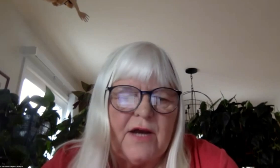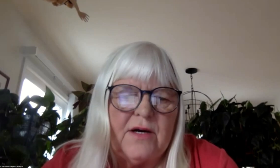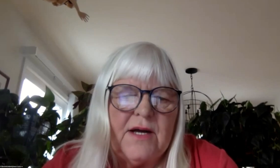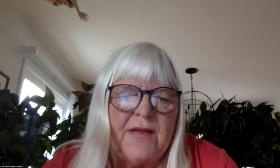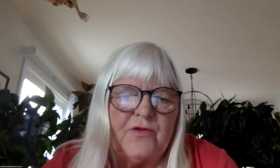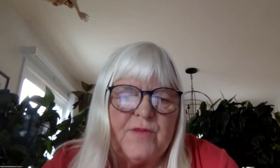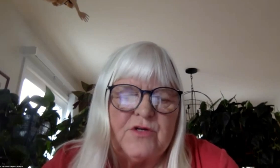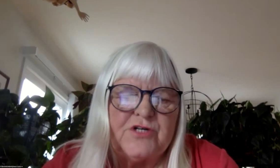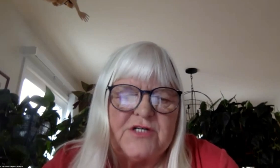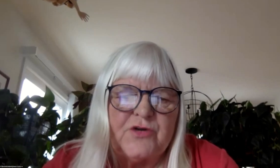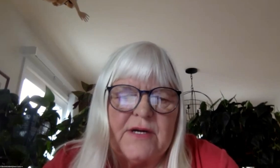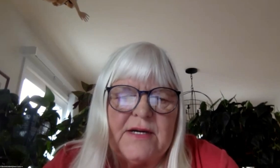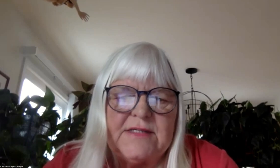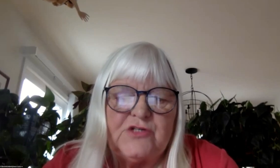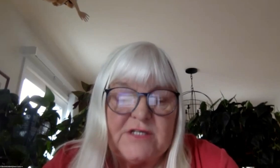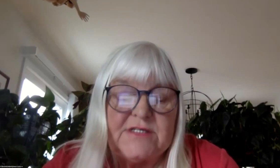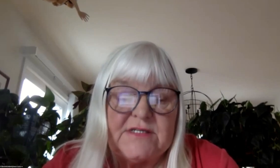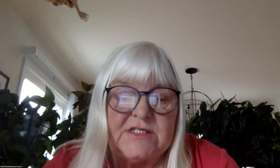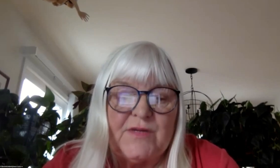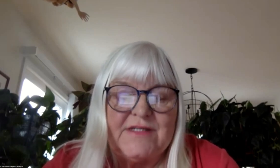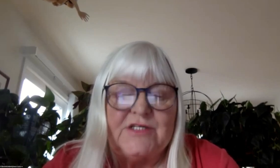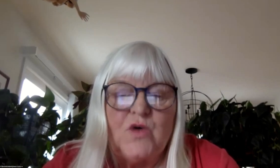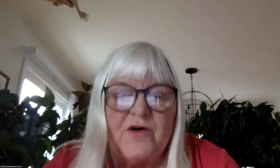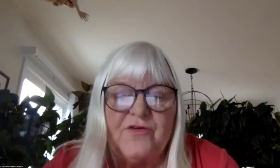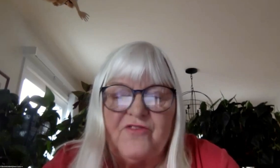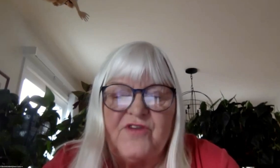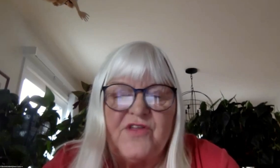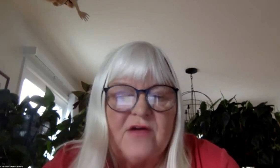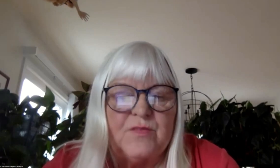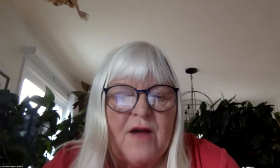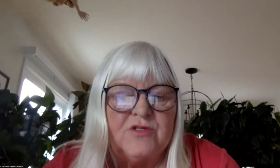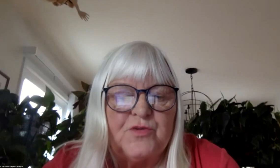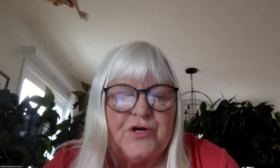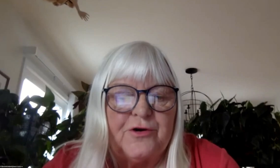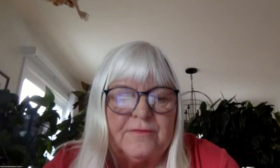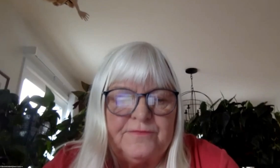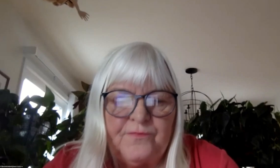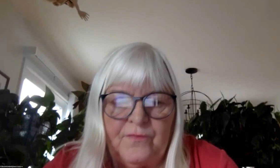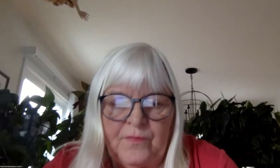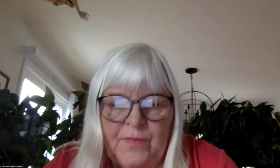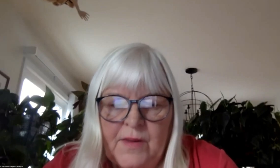social care, and the criminal justice system at least £250,000 per year."